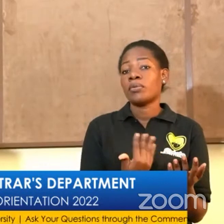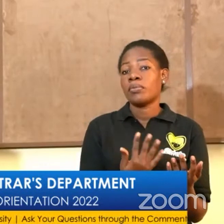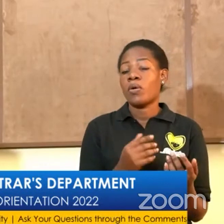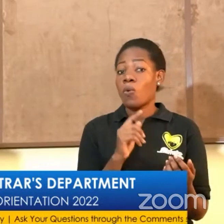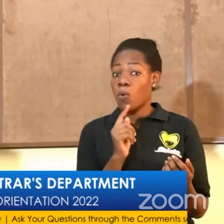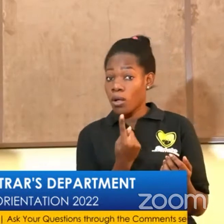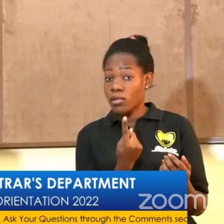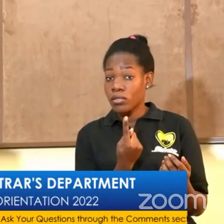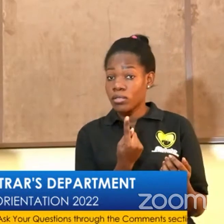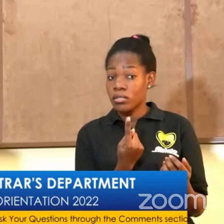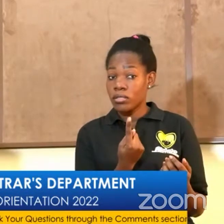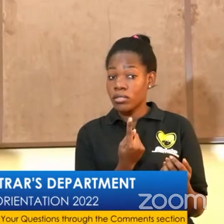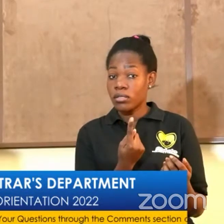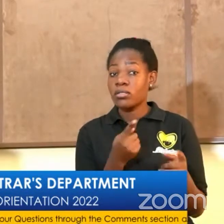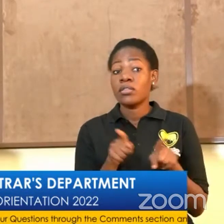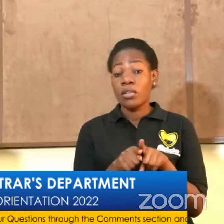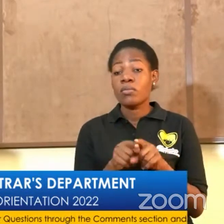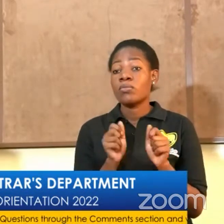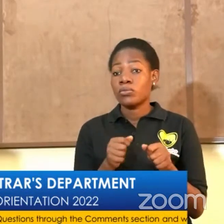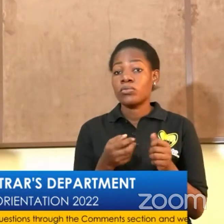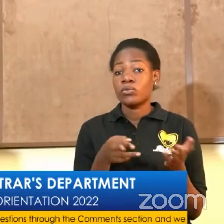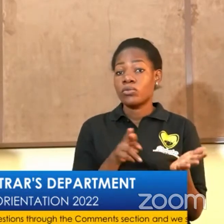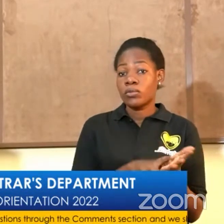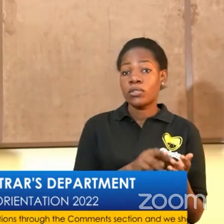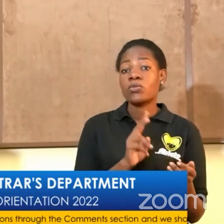once, but even twice.